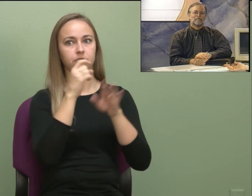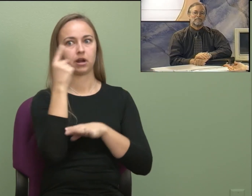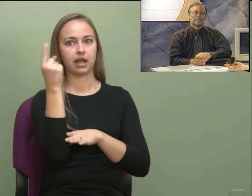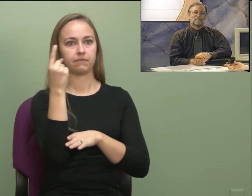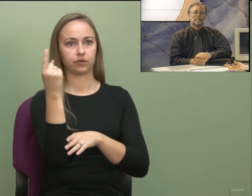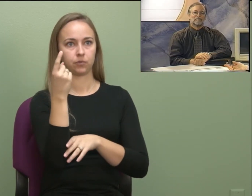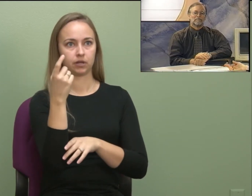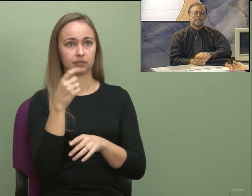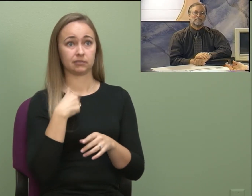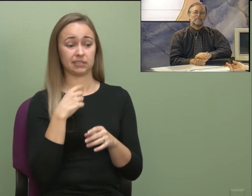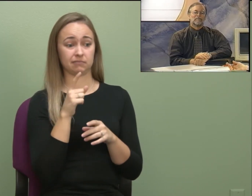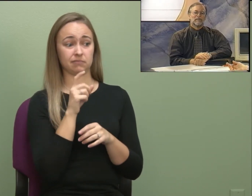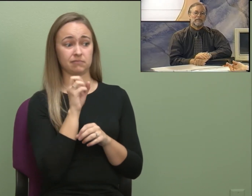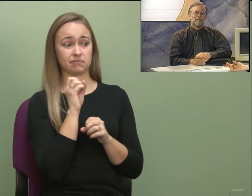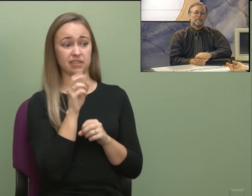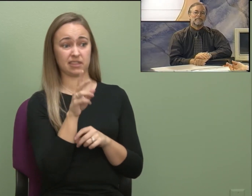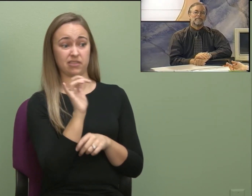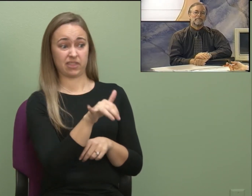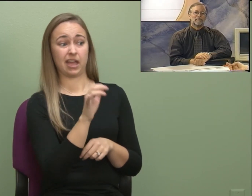all right with you?